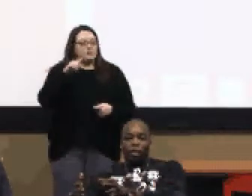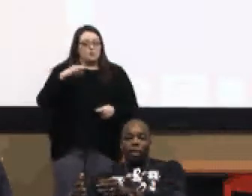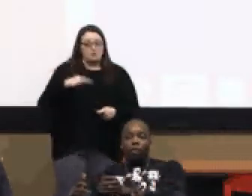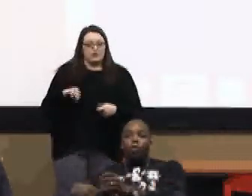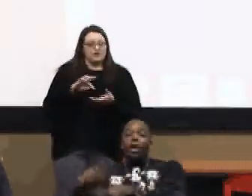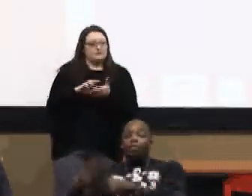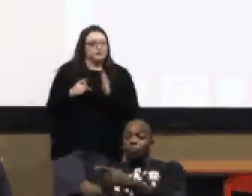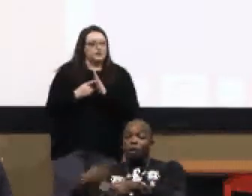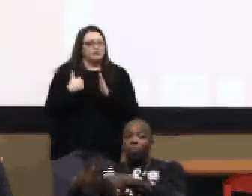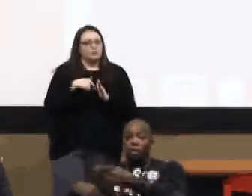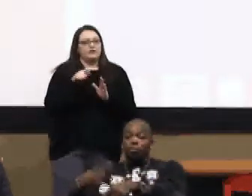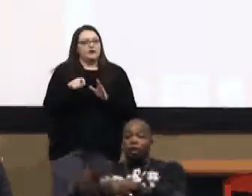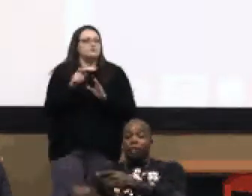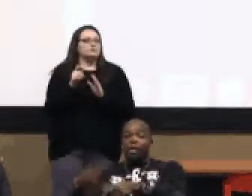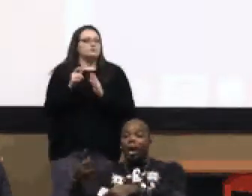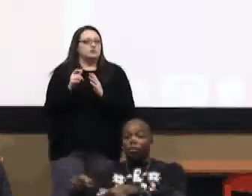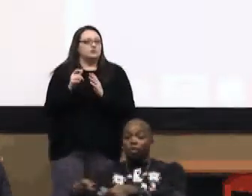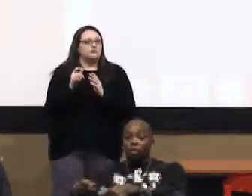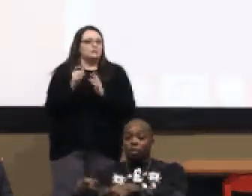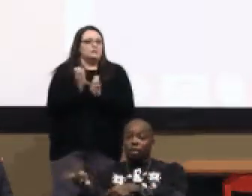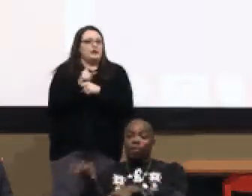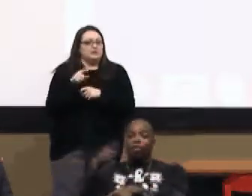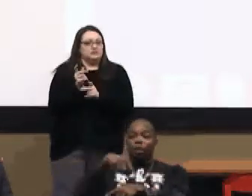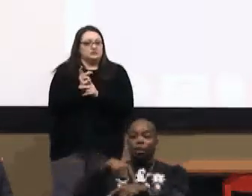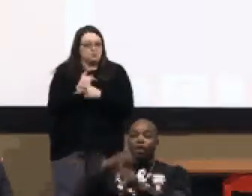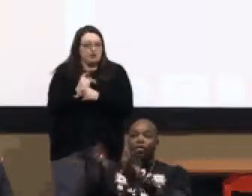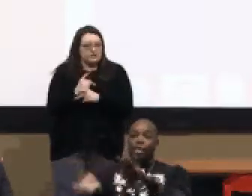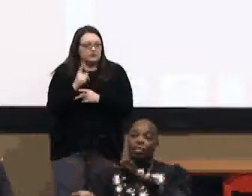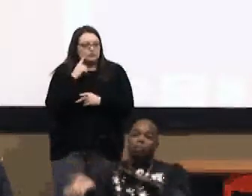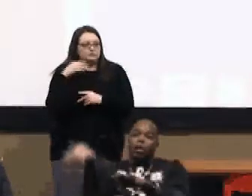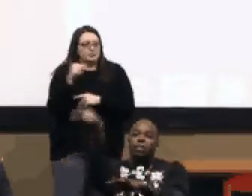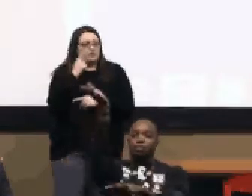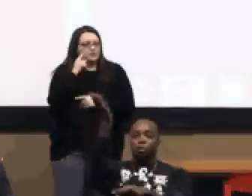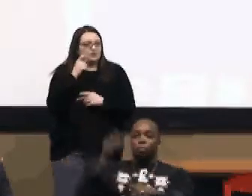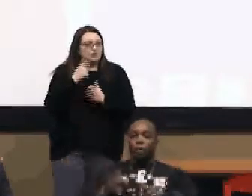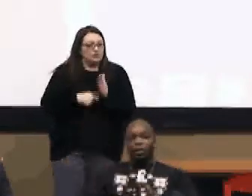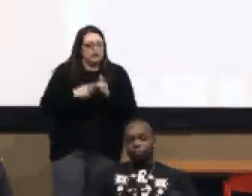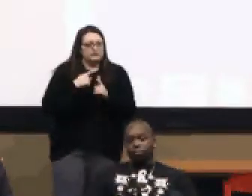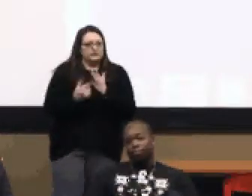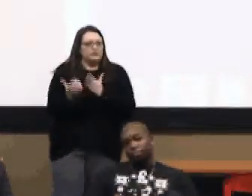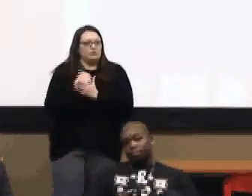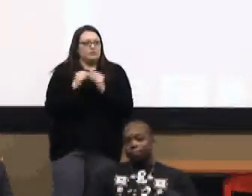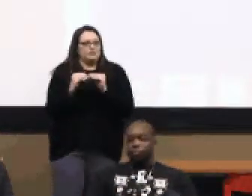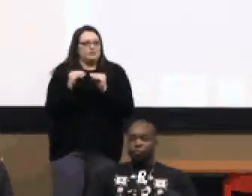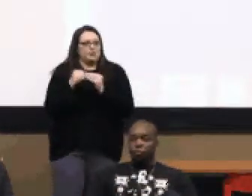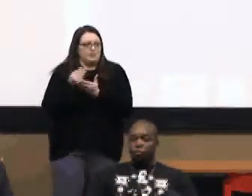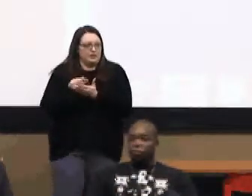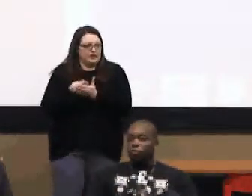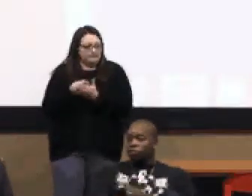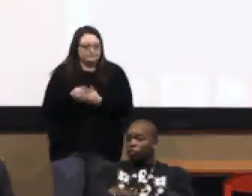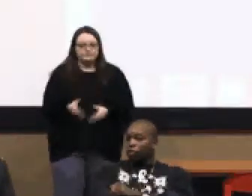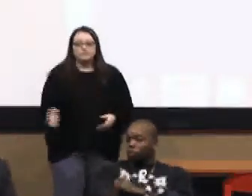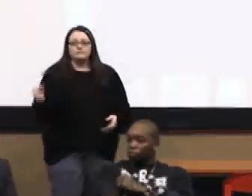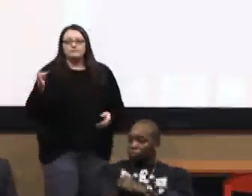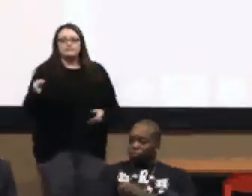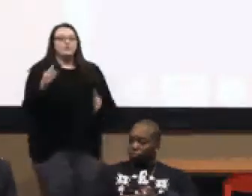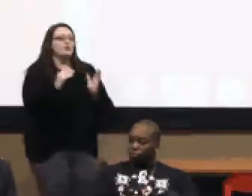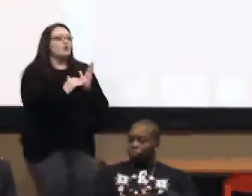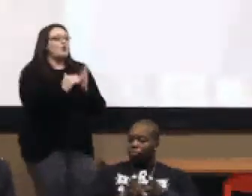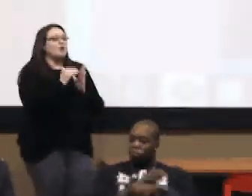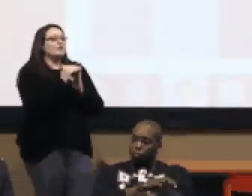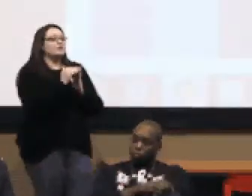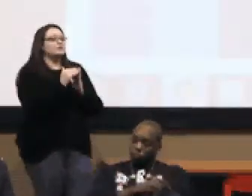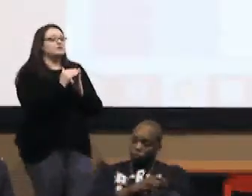for-profit, meaning we have to pump this product out to cover our costs and then make some more money. And a lot of times they have a